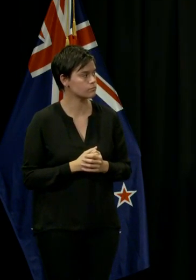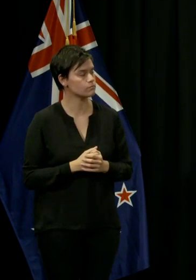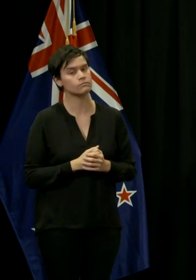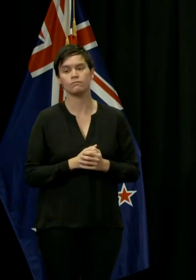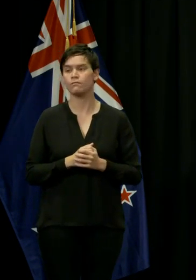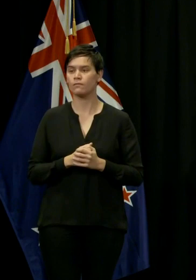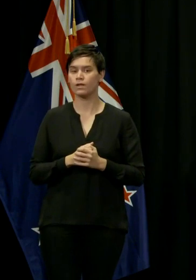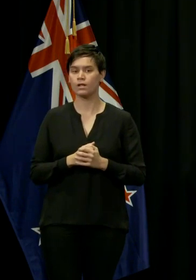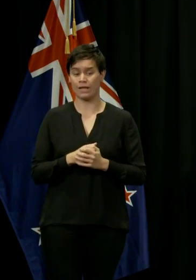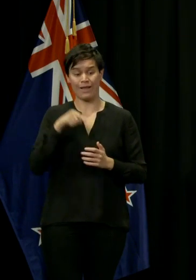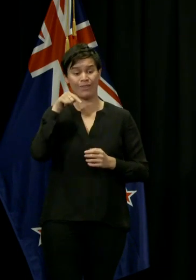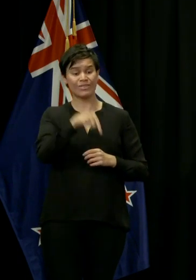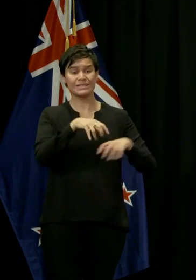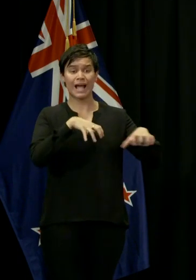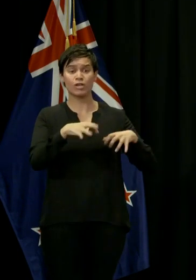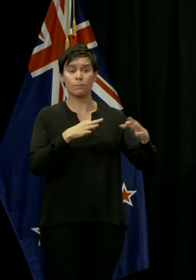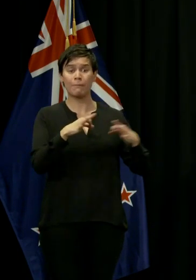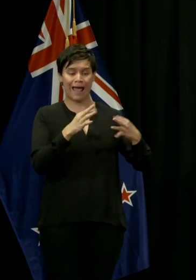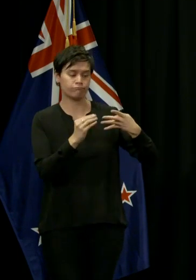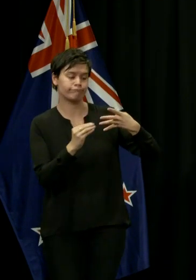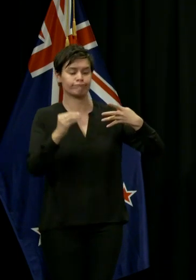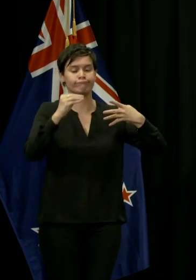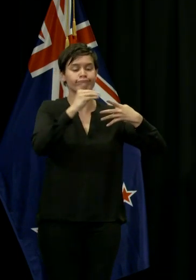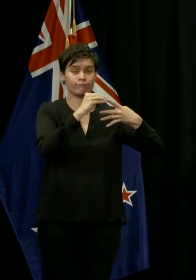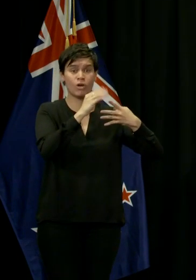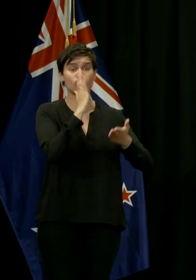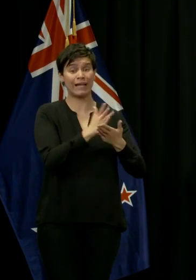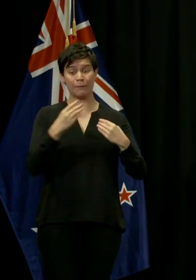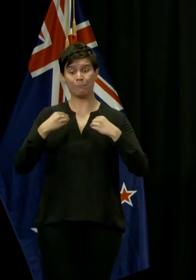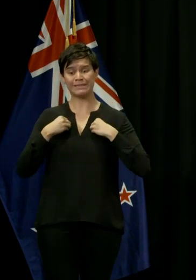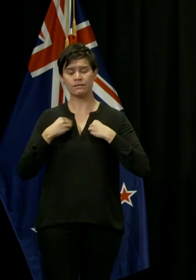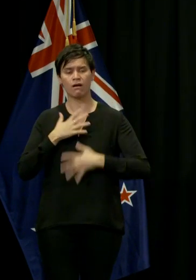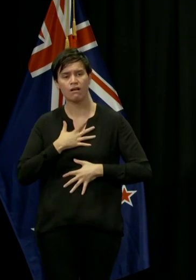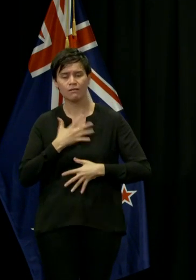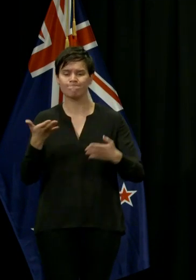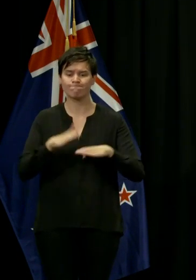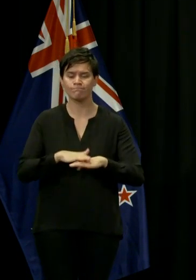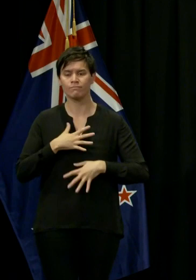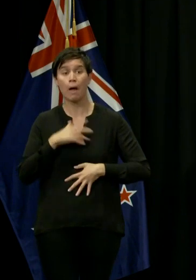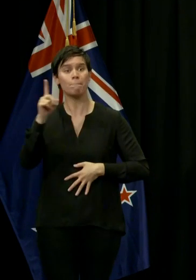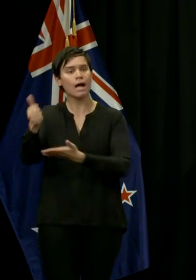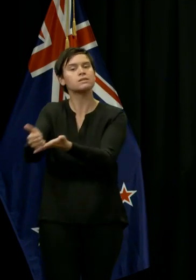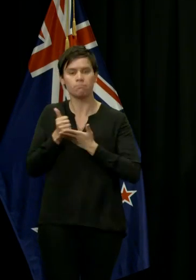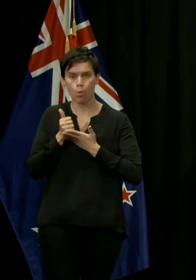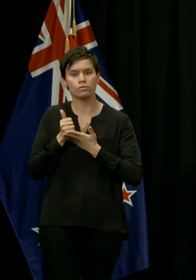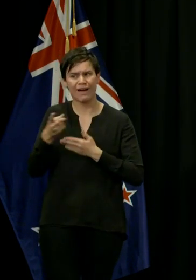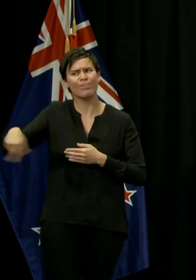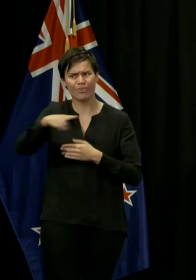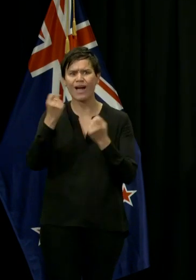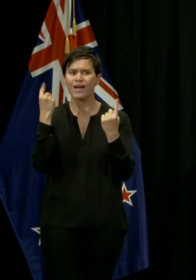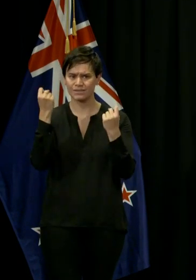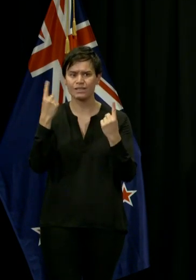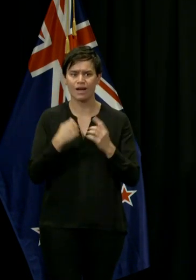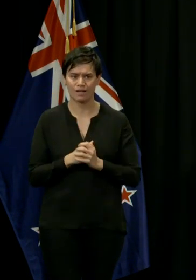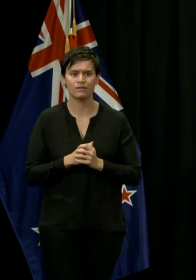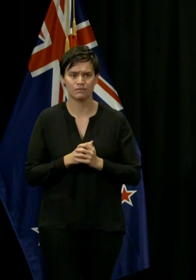community. Certainly the conversations I've been having in the last 24 to 48 hours would indicate that people understand that taking